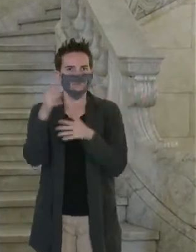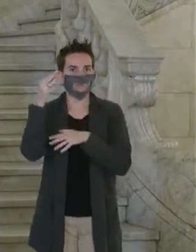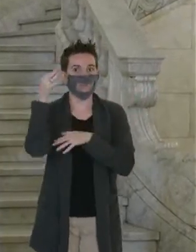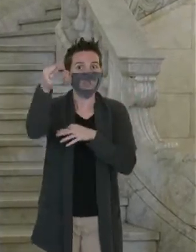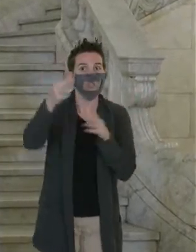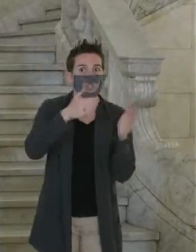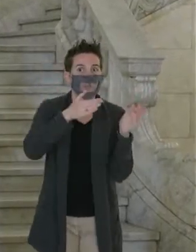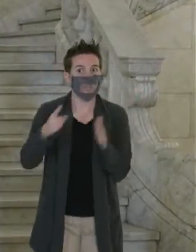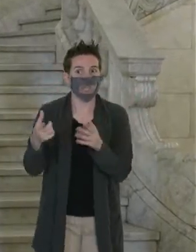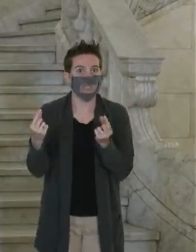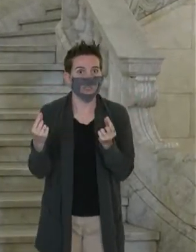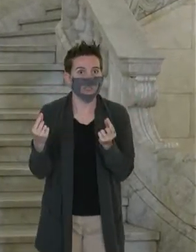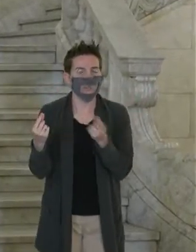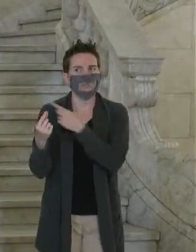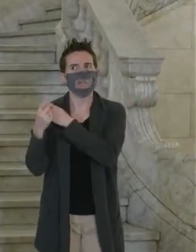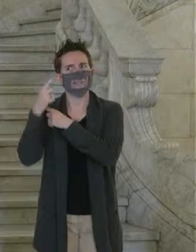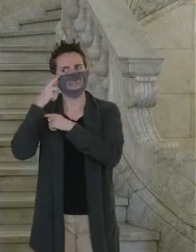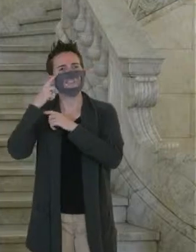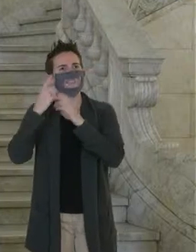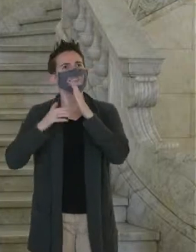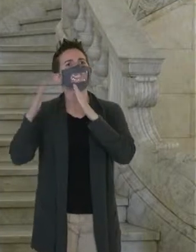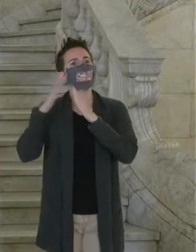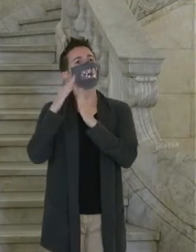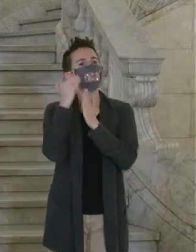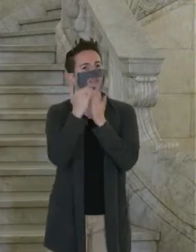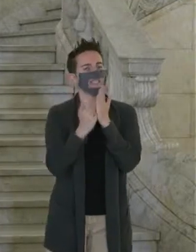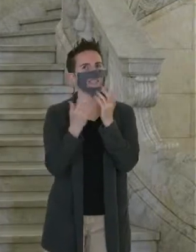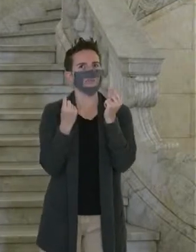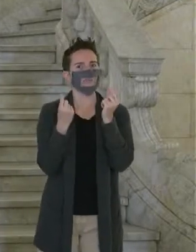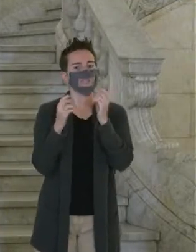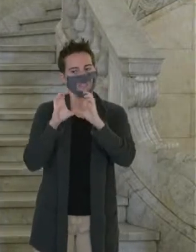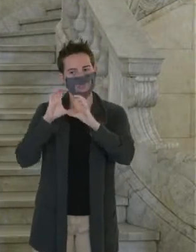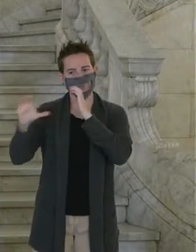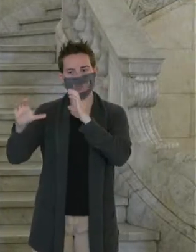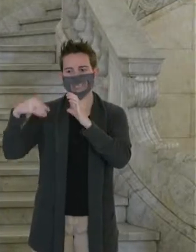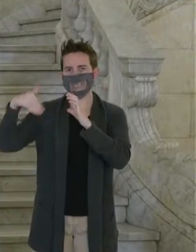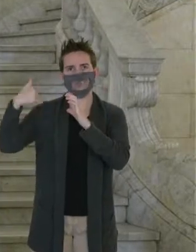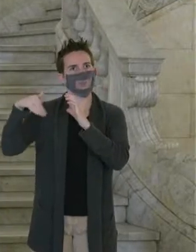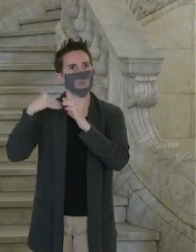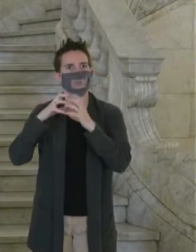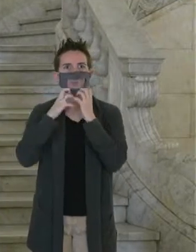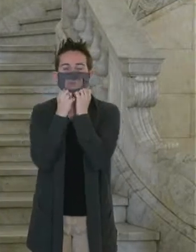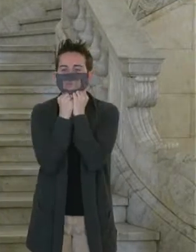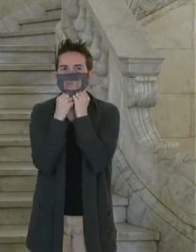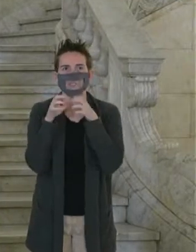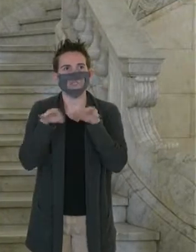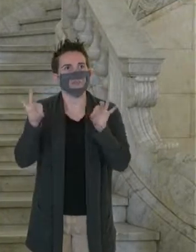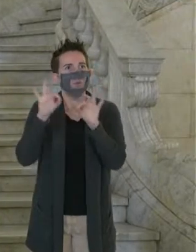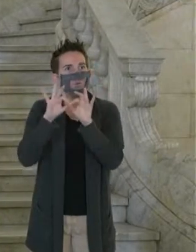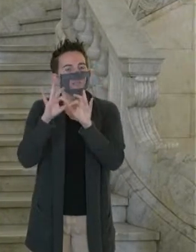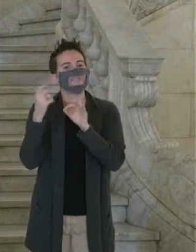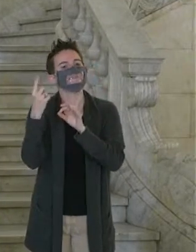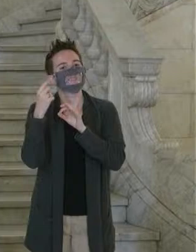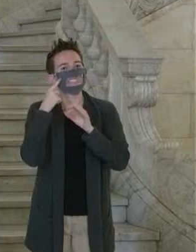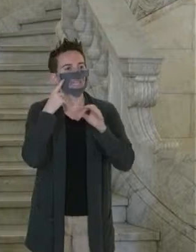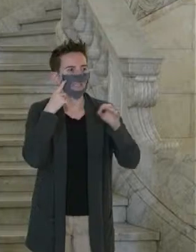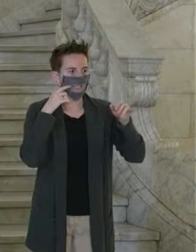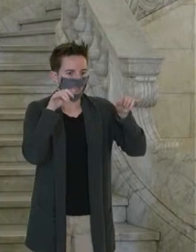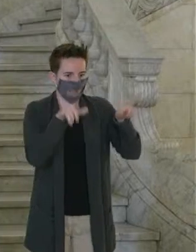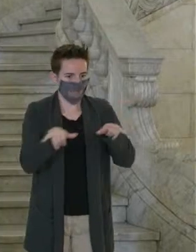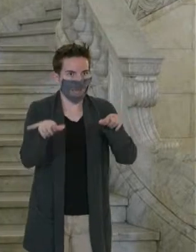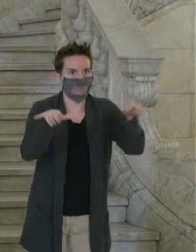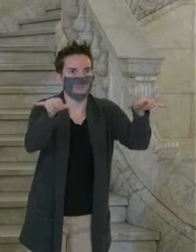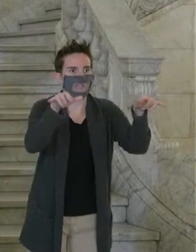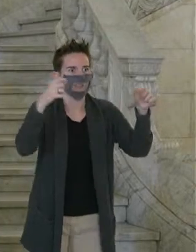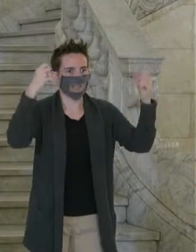Well, I think the number one lesson that we've learned is that communication is key, and also that alignment and staying in